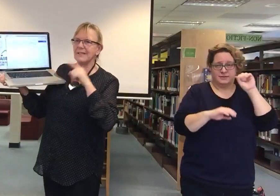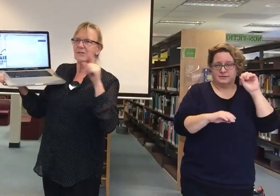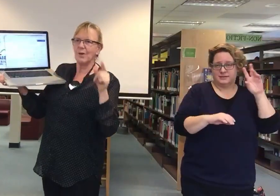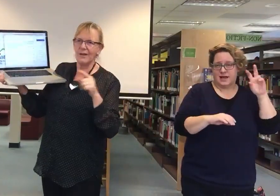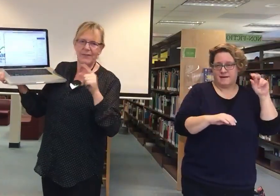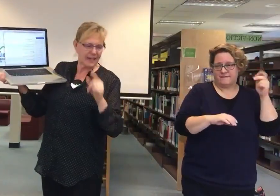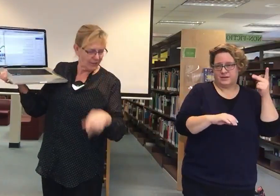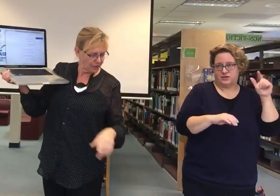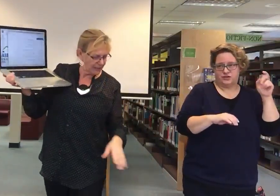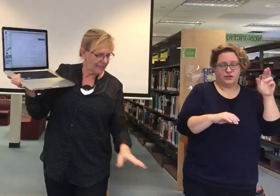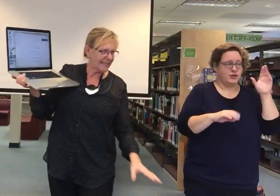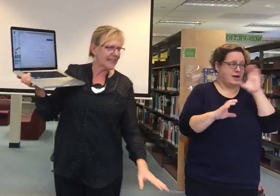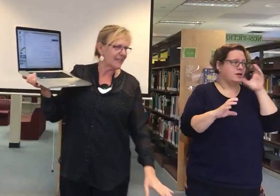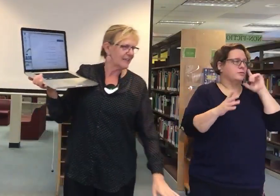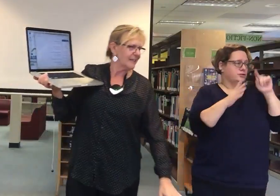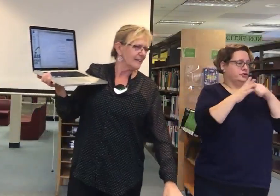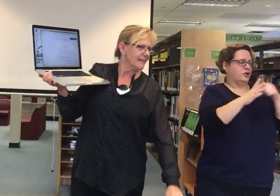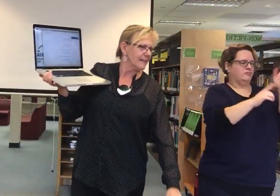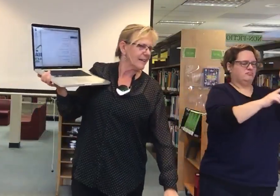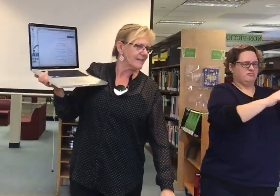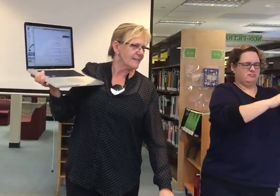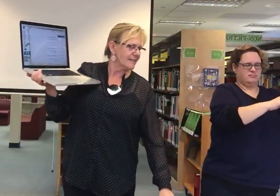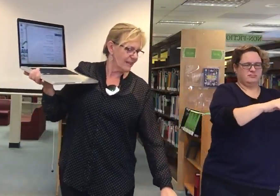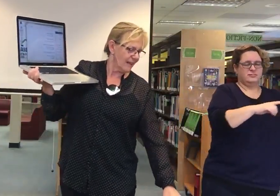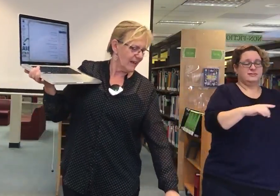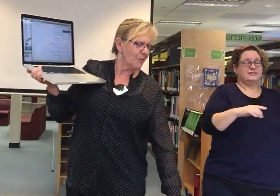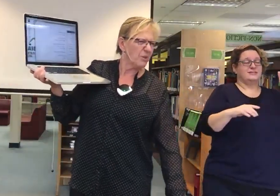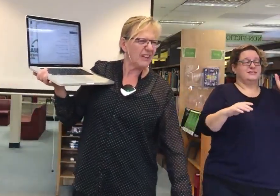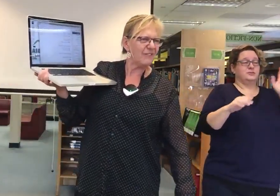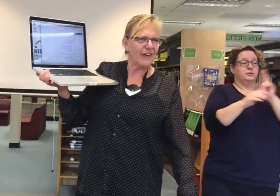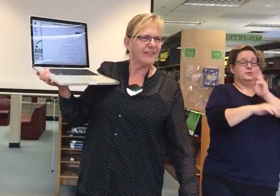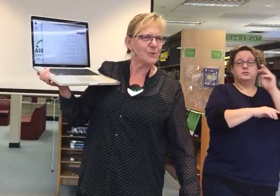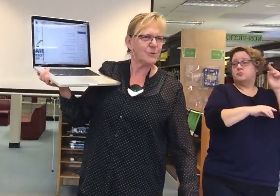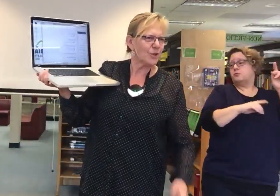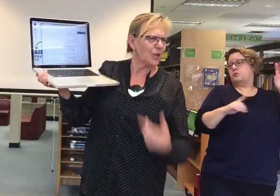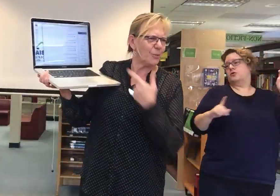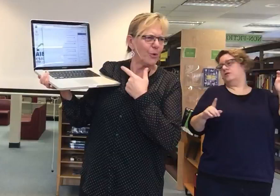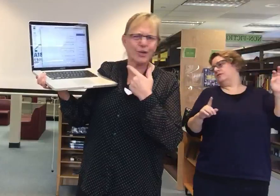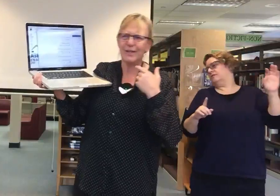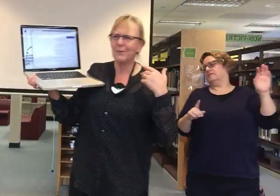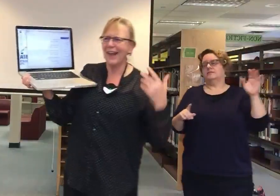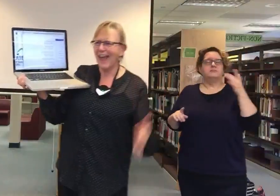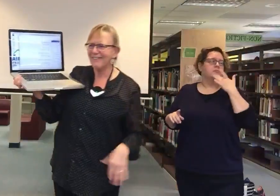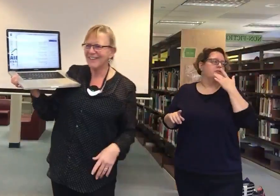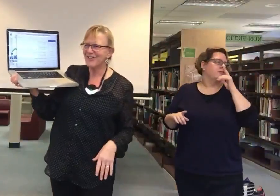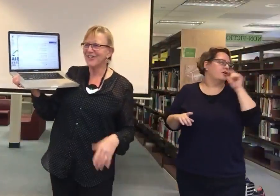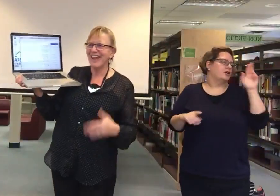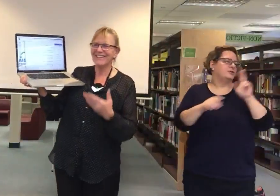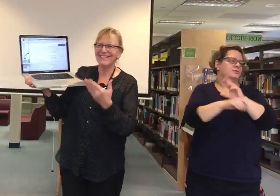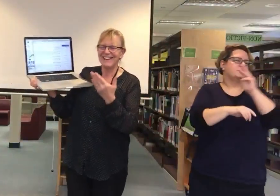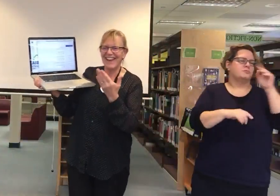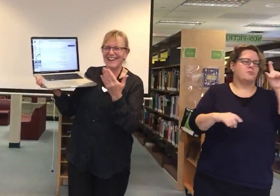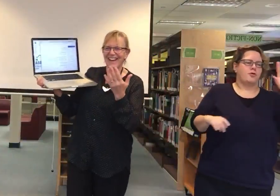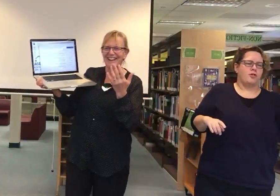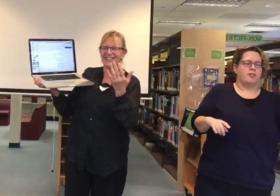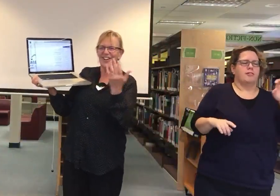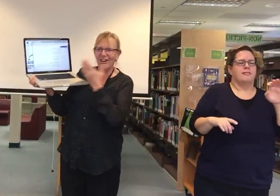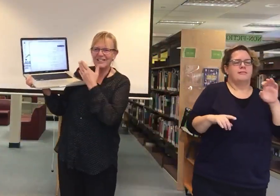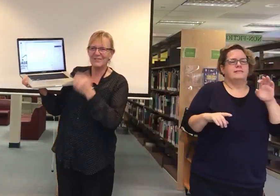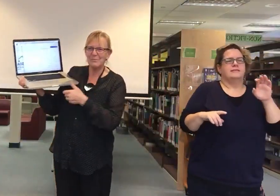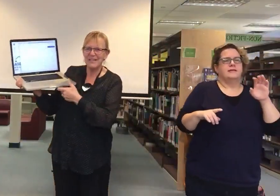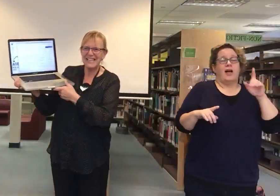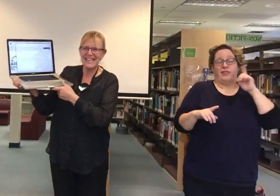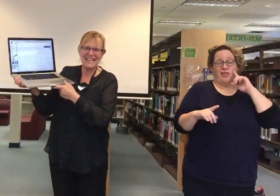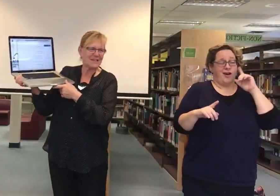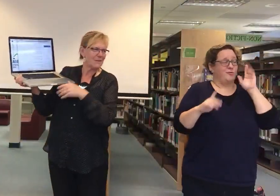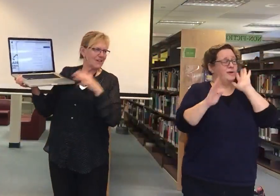Moodle, because I do have that other little link, because I really felt this was going to work, and we'd have internet, and I